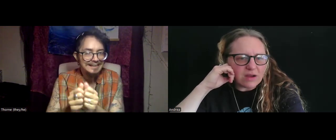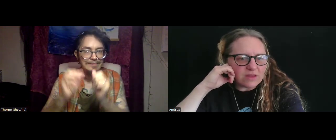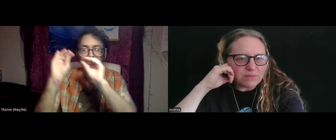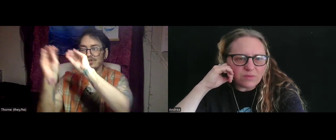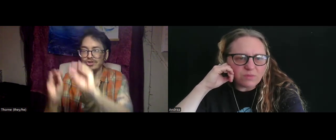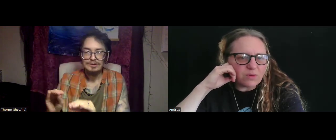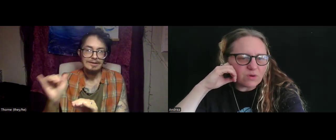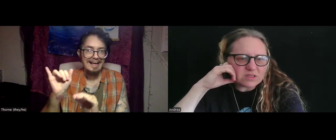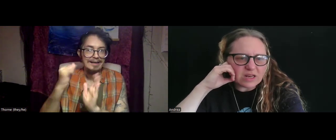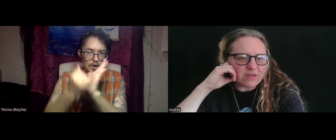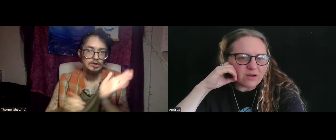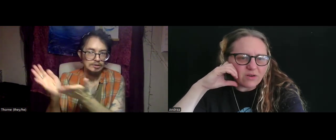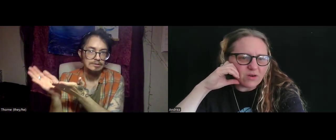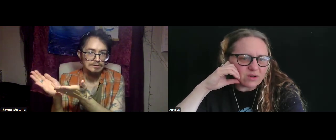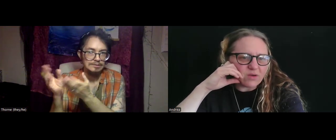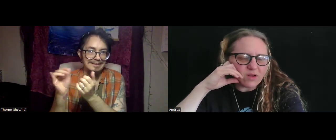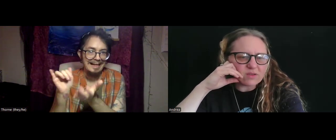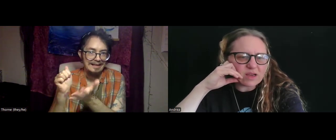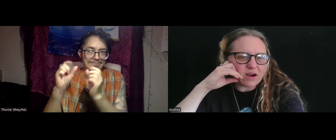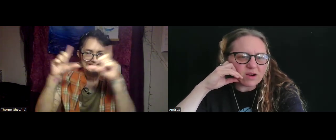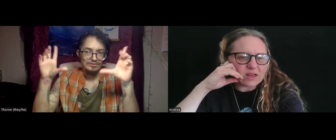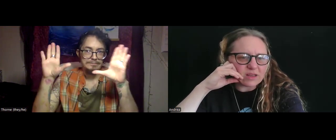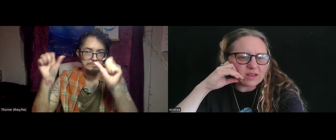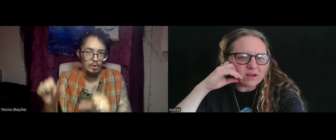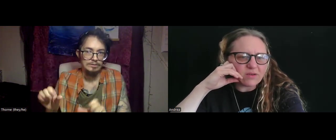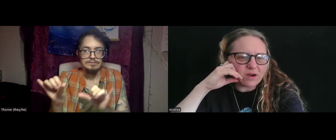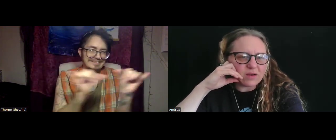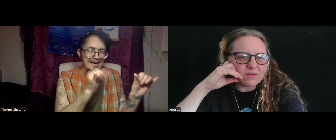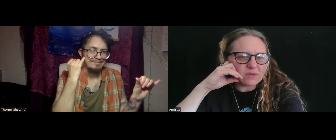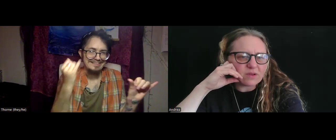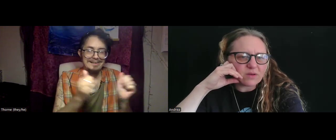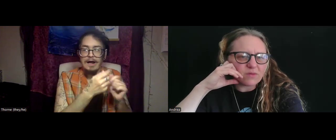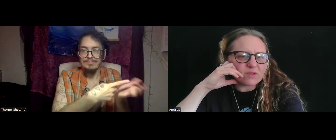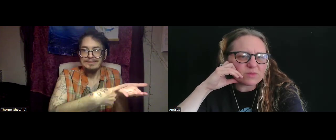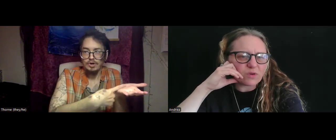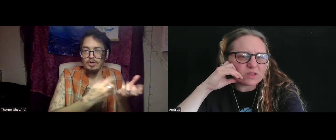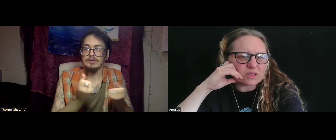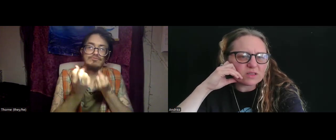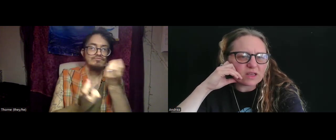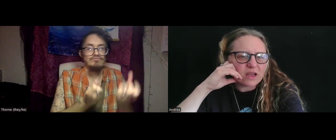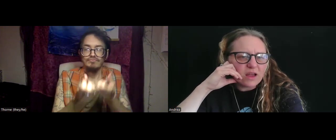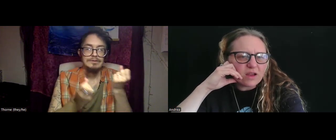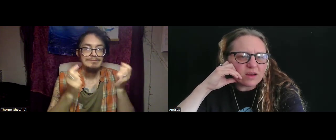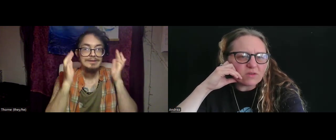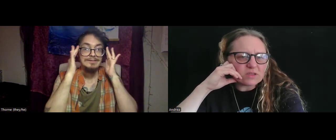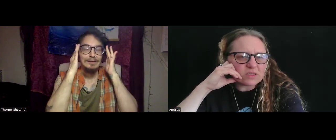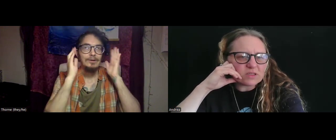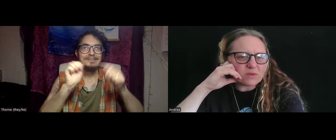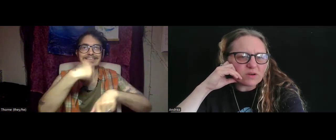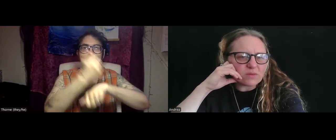they put words together or, it's kind of arty, vision board is, it's like, it's similar with